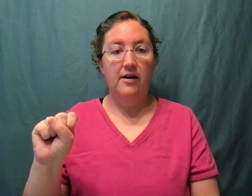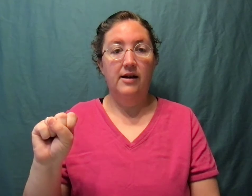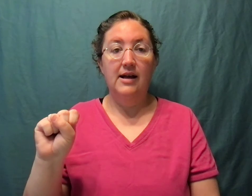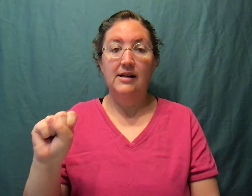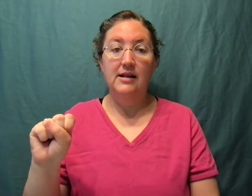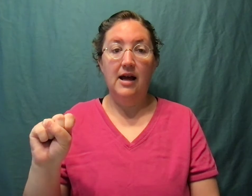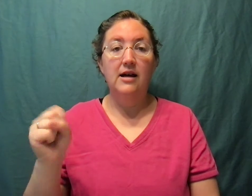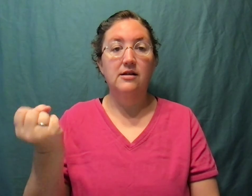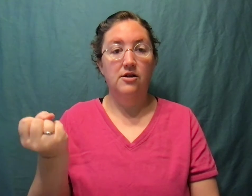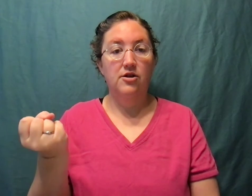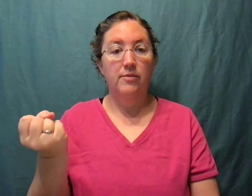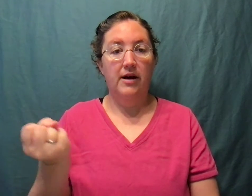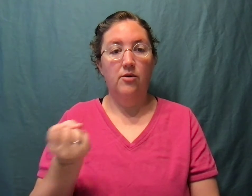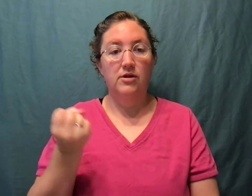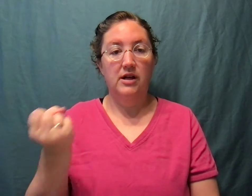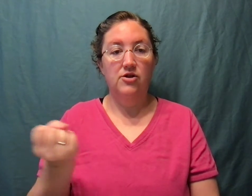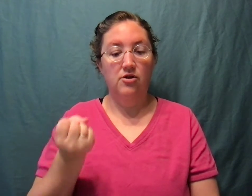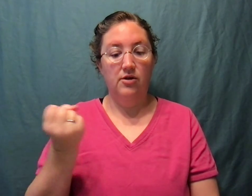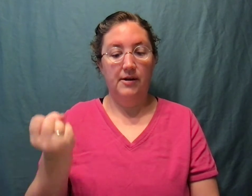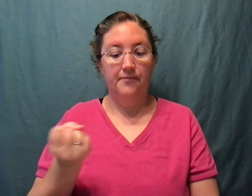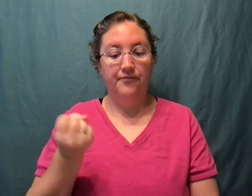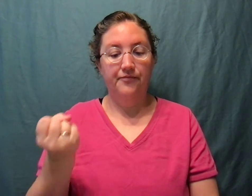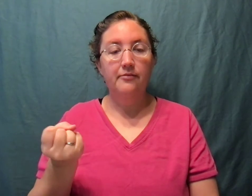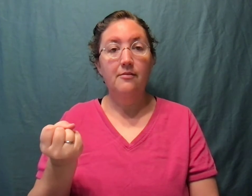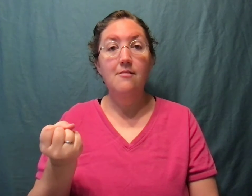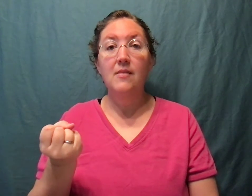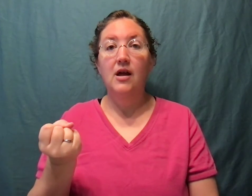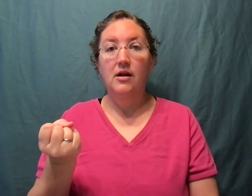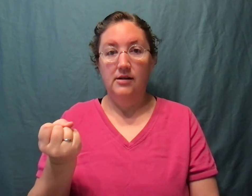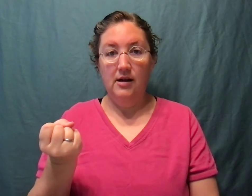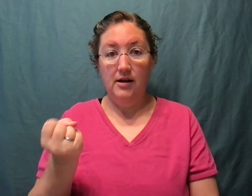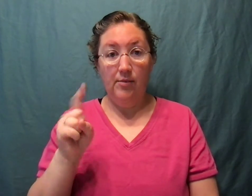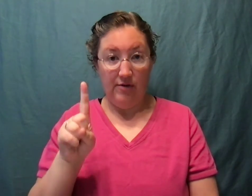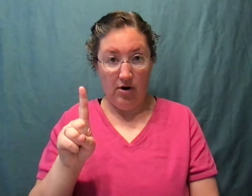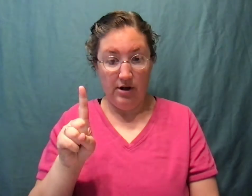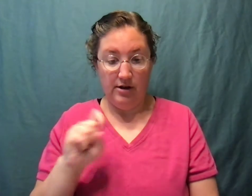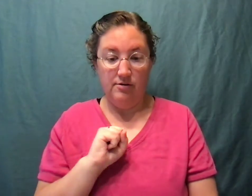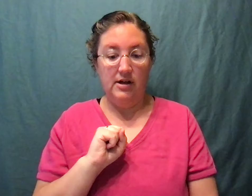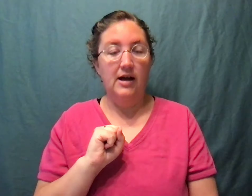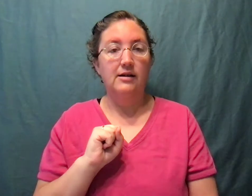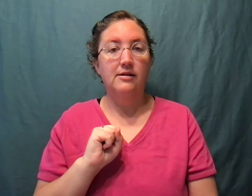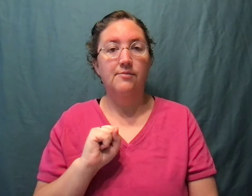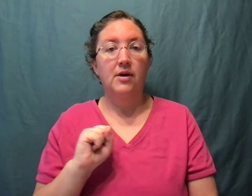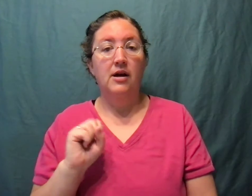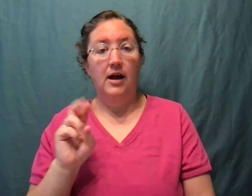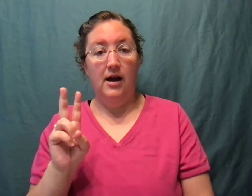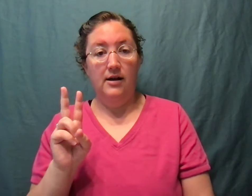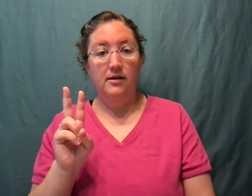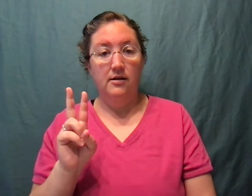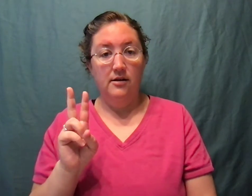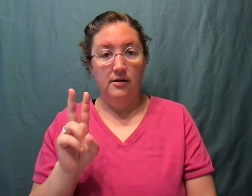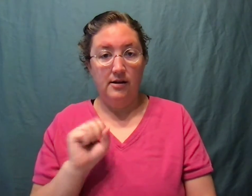Saturday is an S, turned backwards and circling. Sunday, we've already used S, and